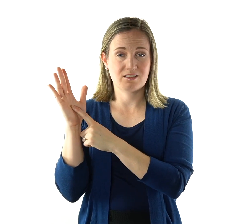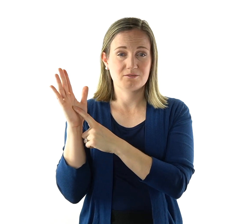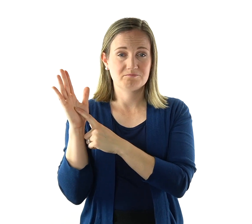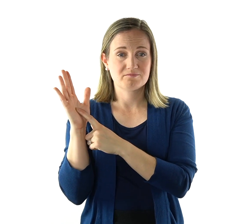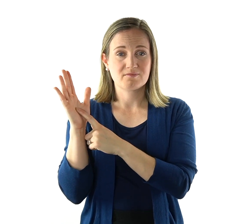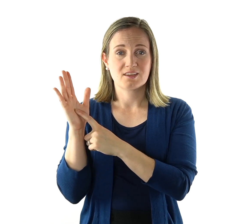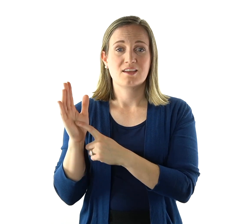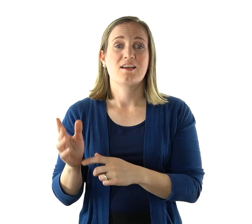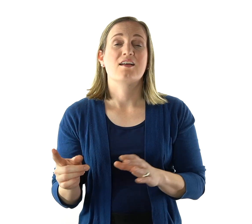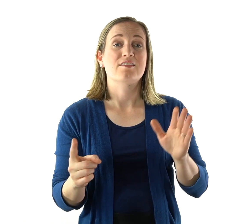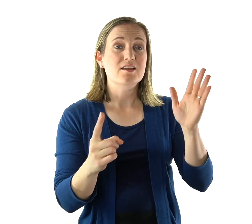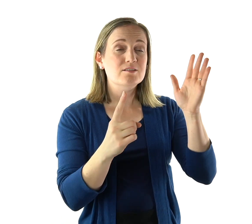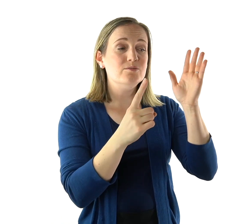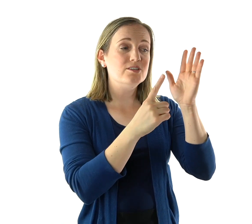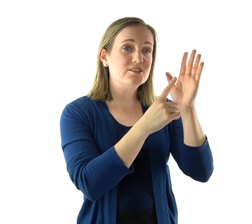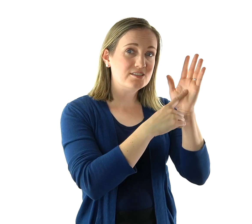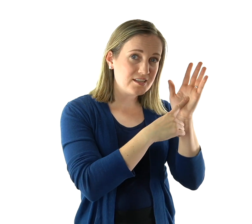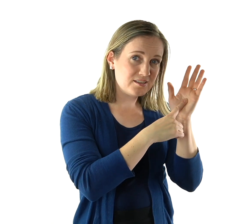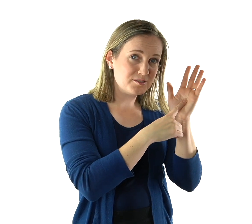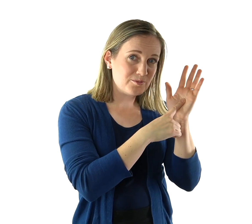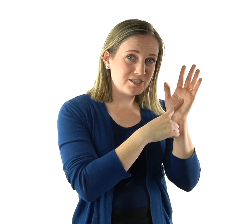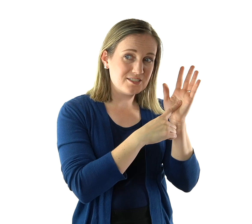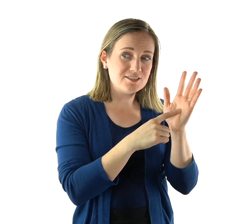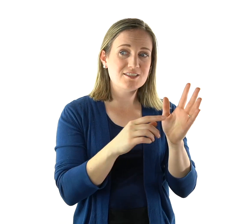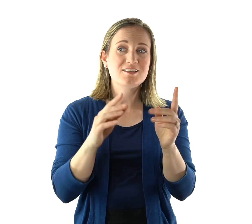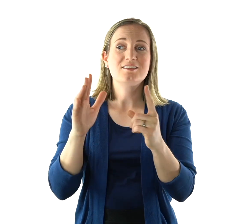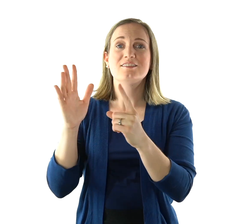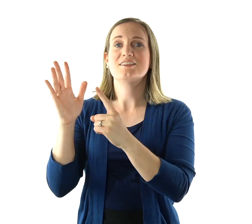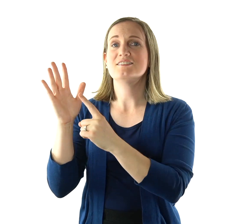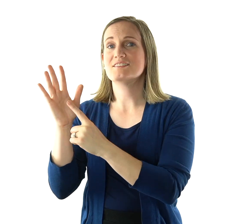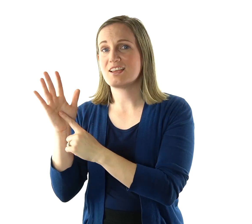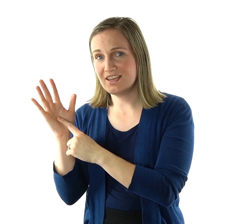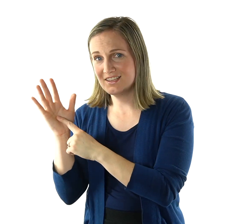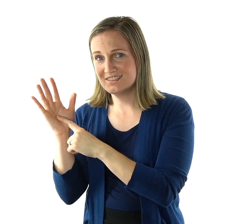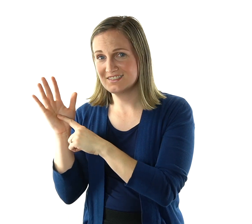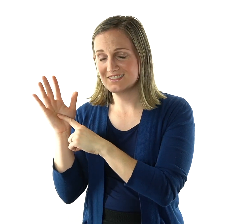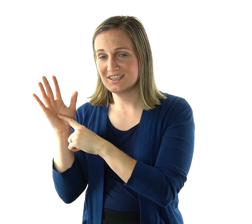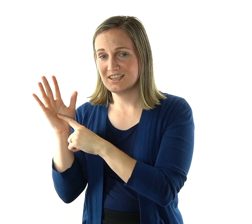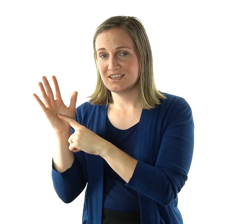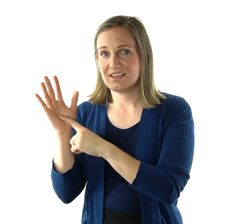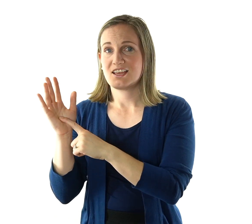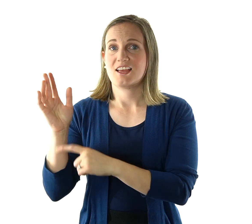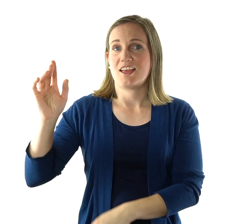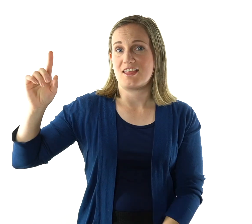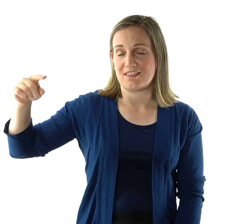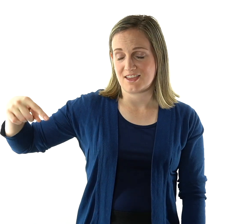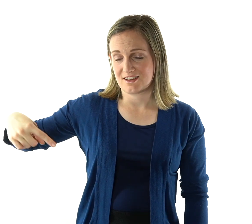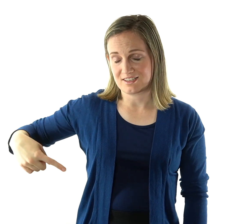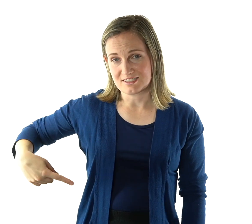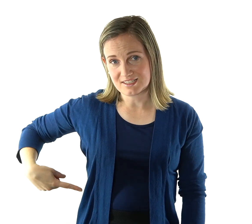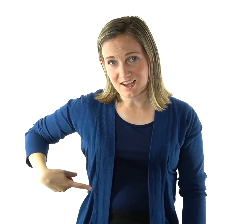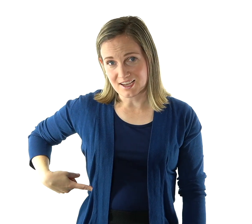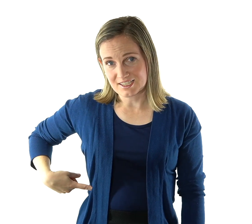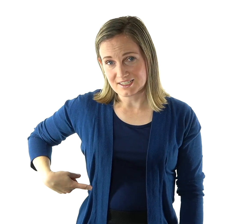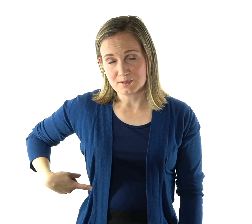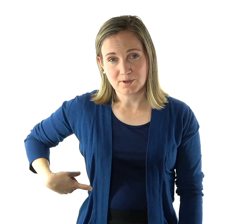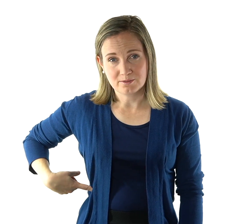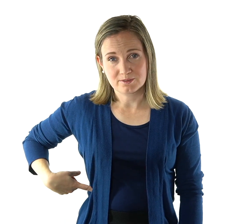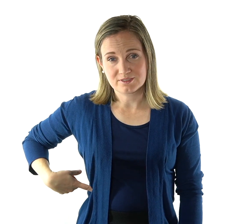slow. And there were nail prints in his hands. And then in his side, a spear wound in